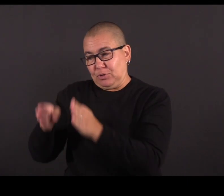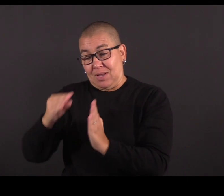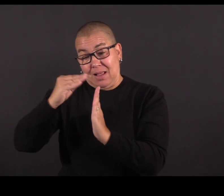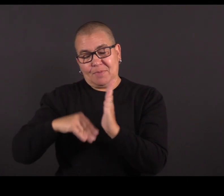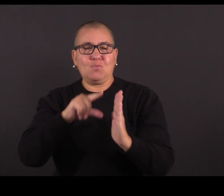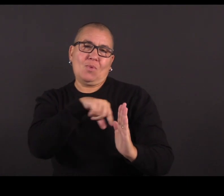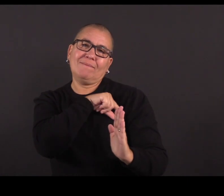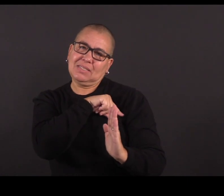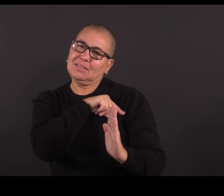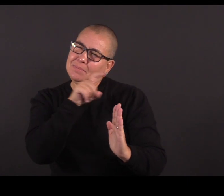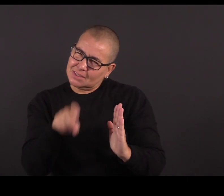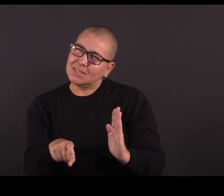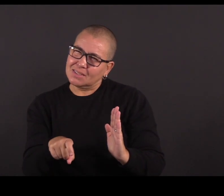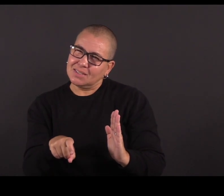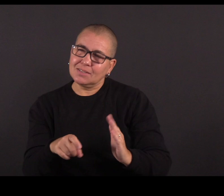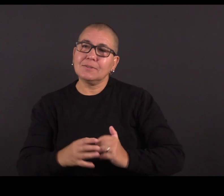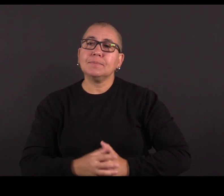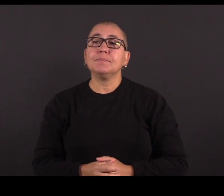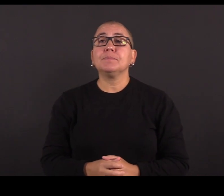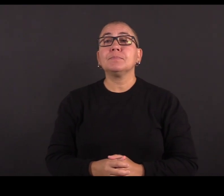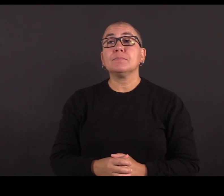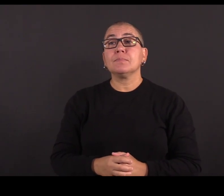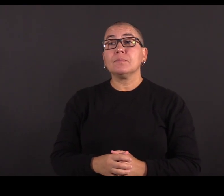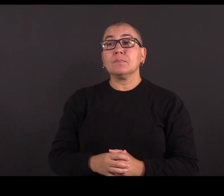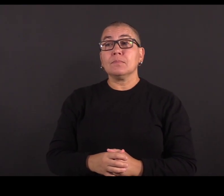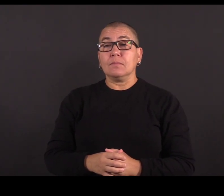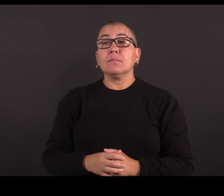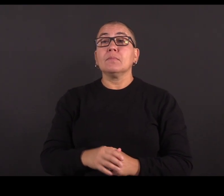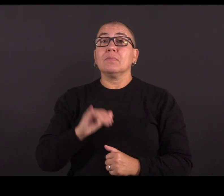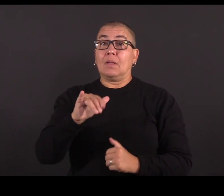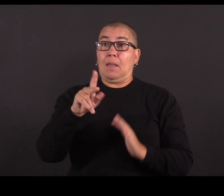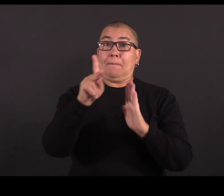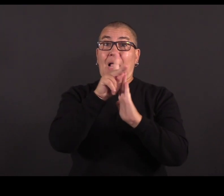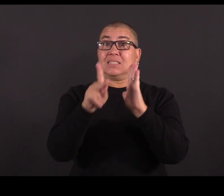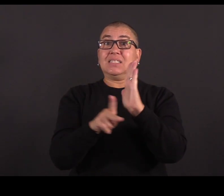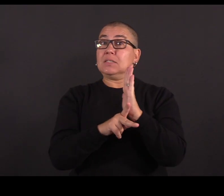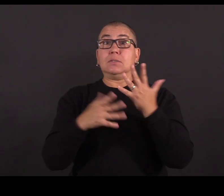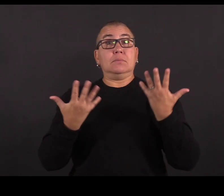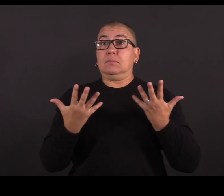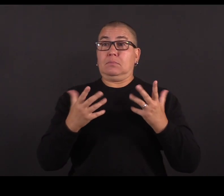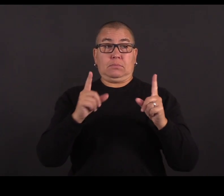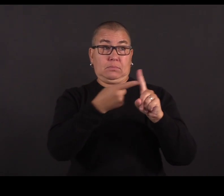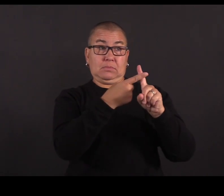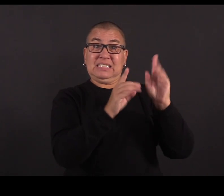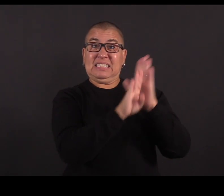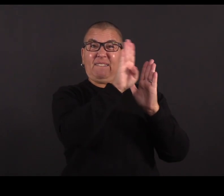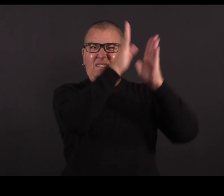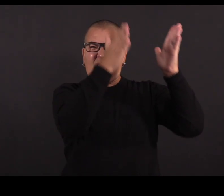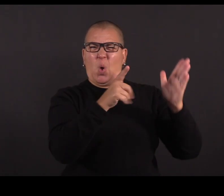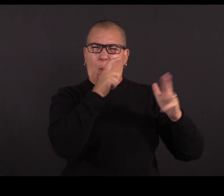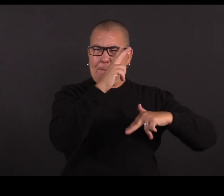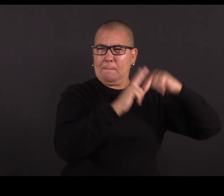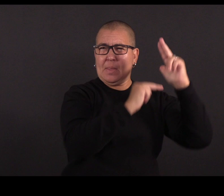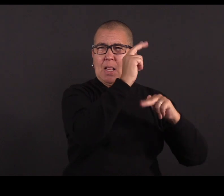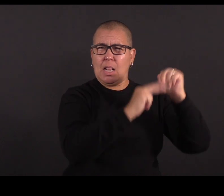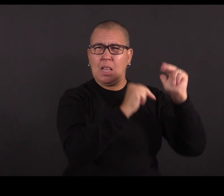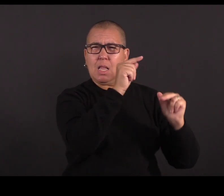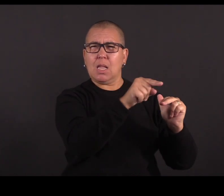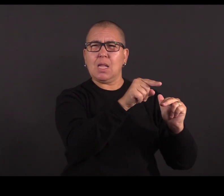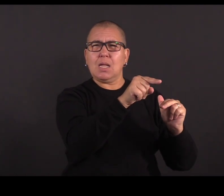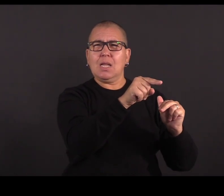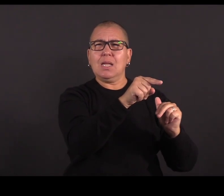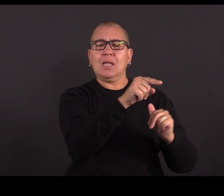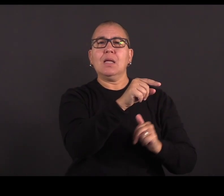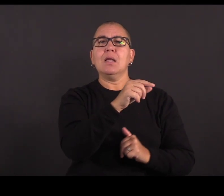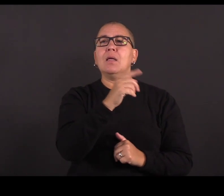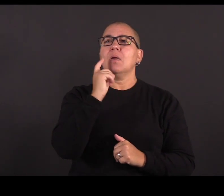Inclusionary housing policies were first developed to specifically counteract a history of exclusionary zoning policies that